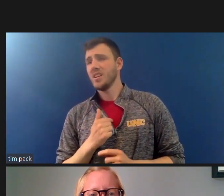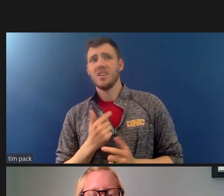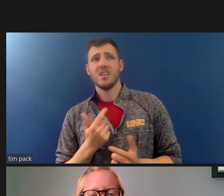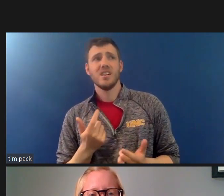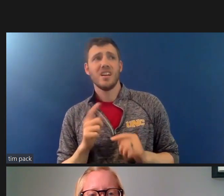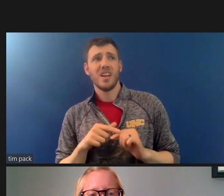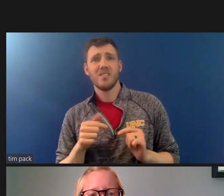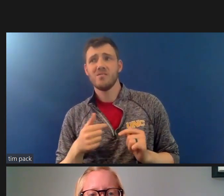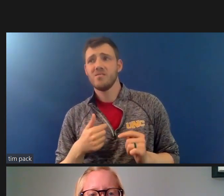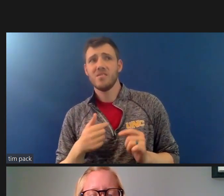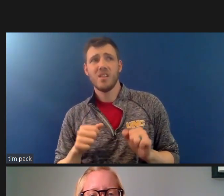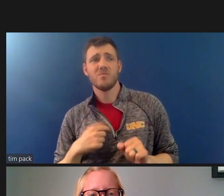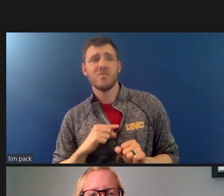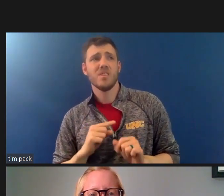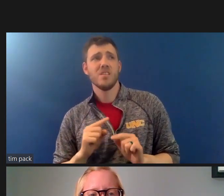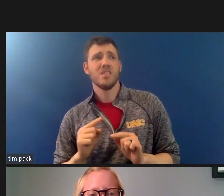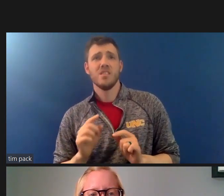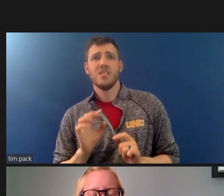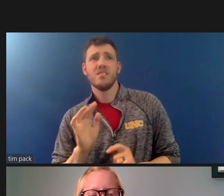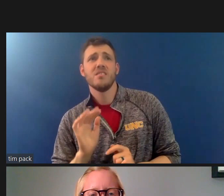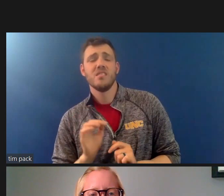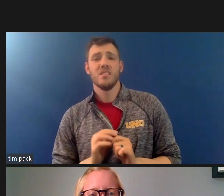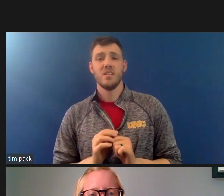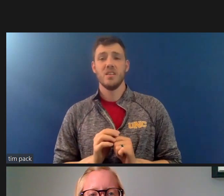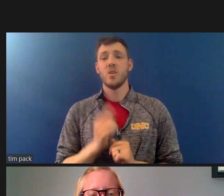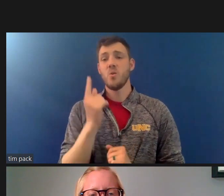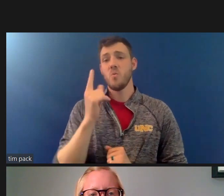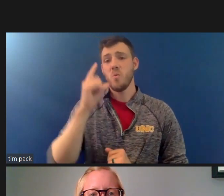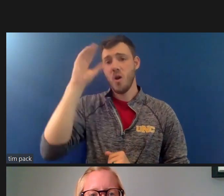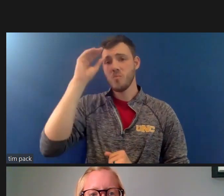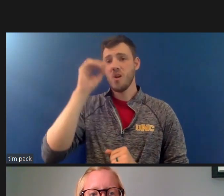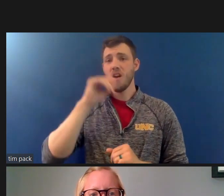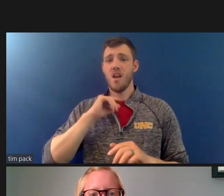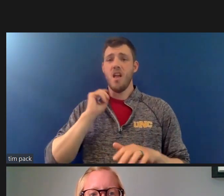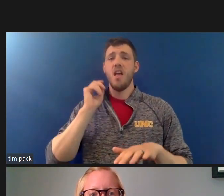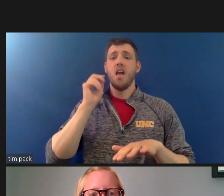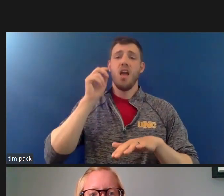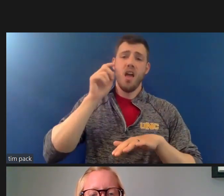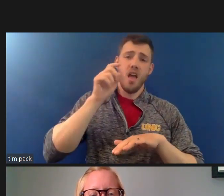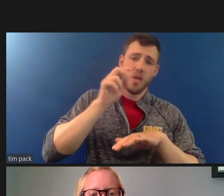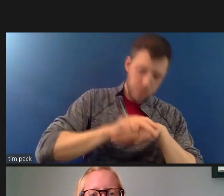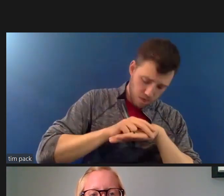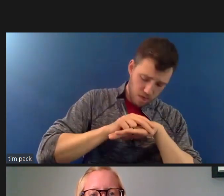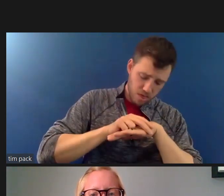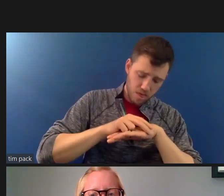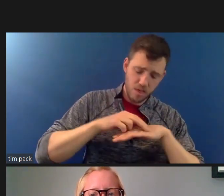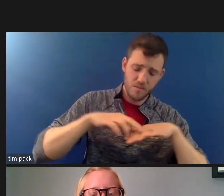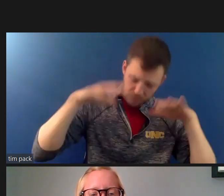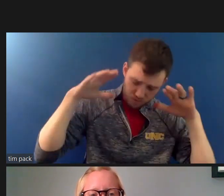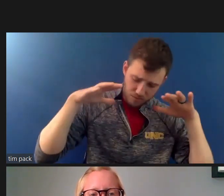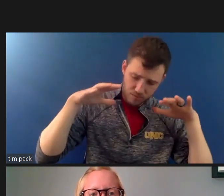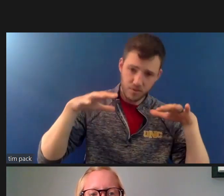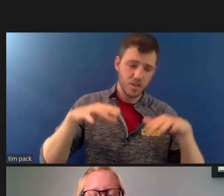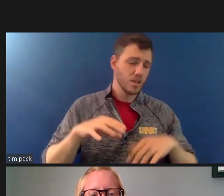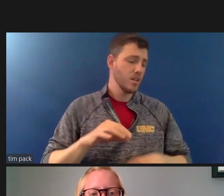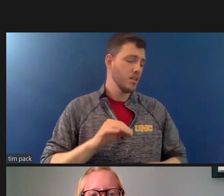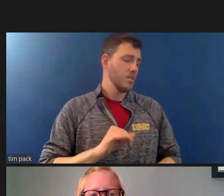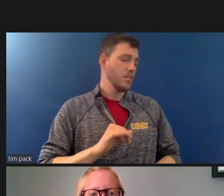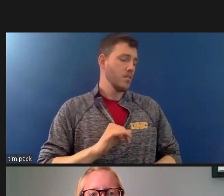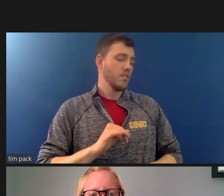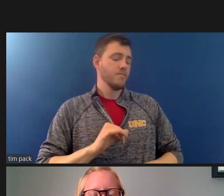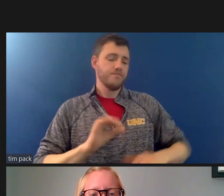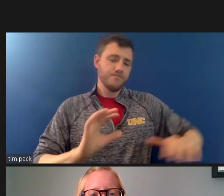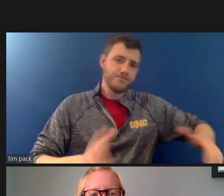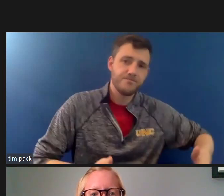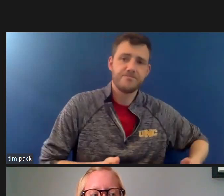can't we?" Then one of the boys flopped on his face in the sand and the line broke up. They heaved the fallen boy to the platform